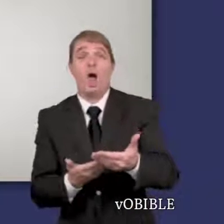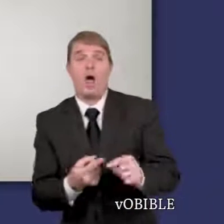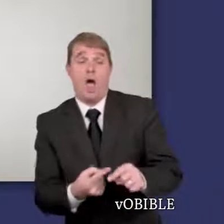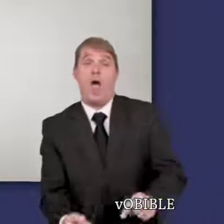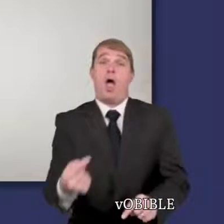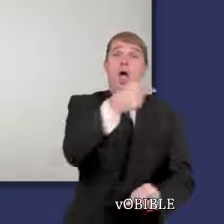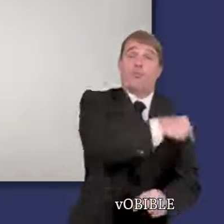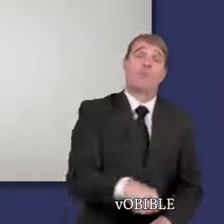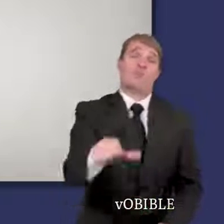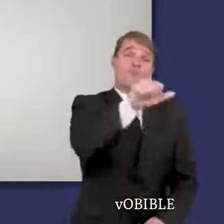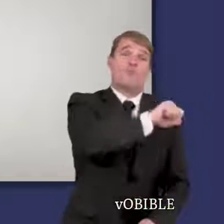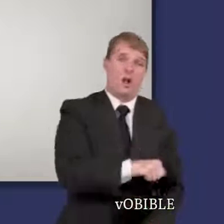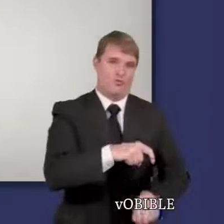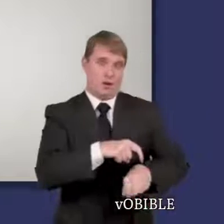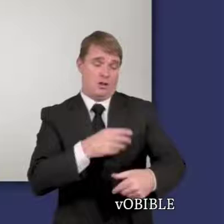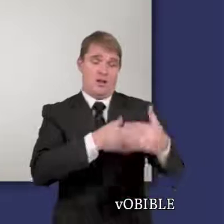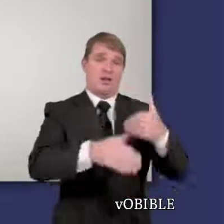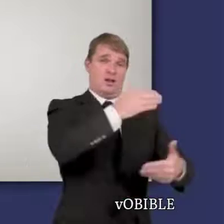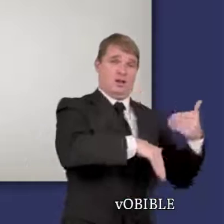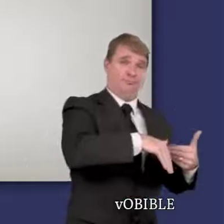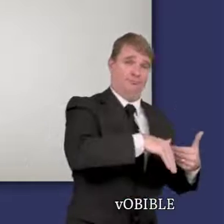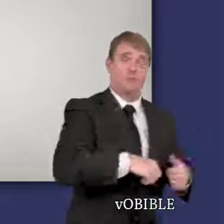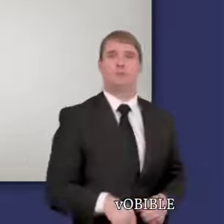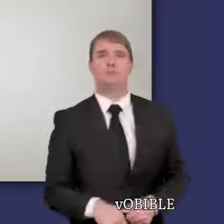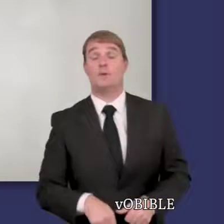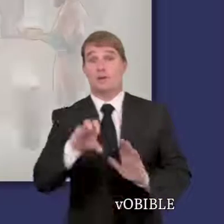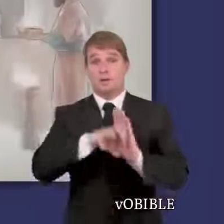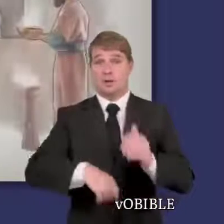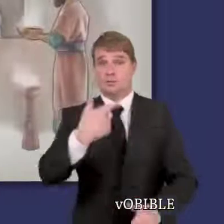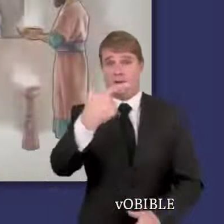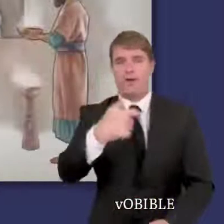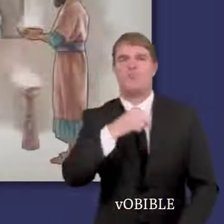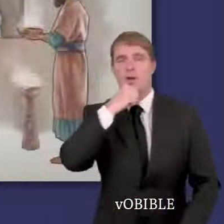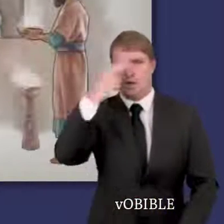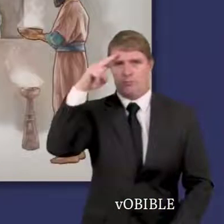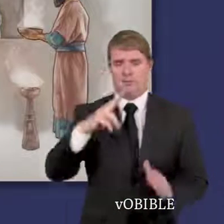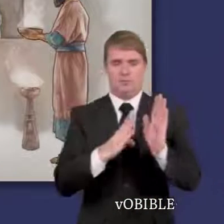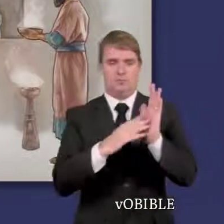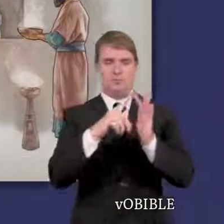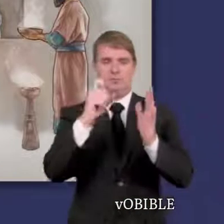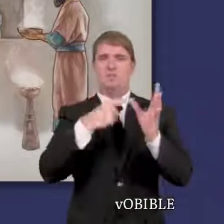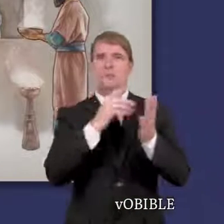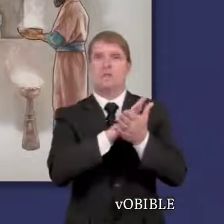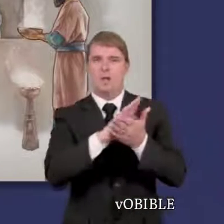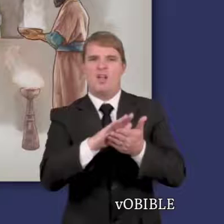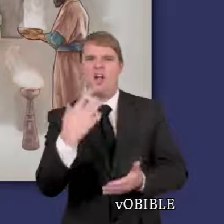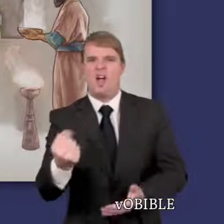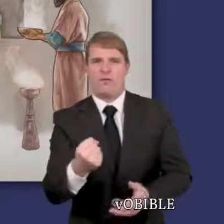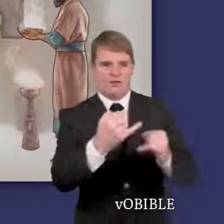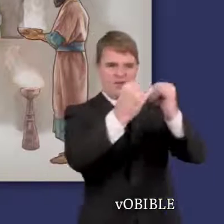time. In chapter 17, a man in Ephraim named Micah, who has a house of